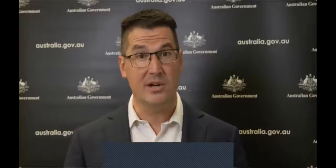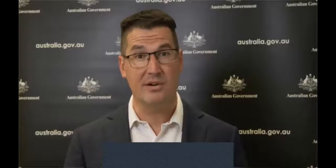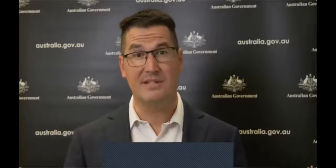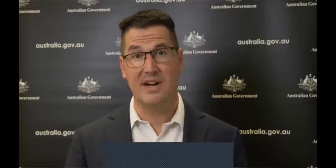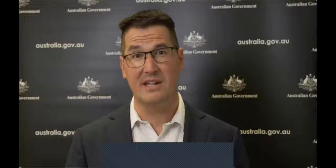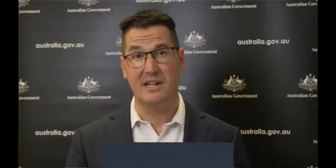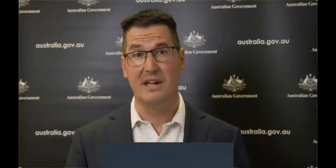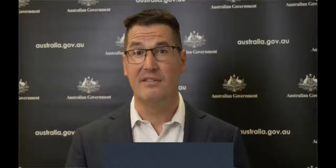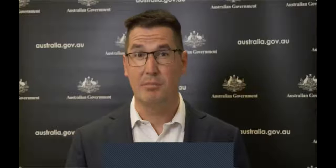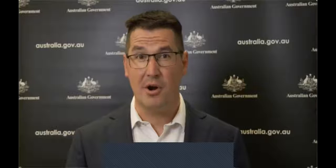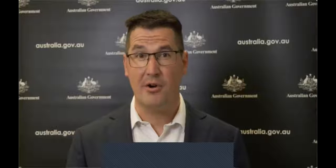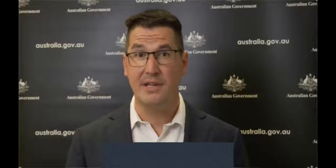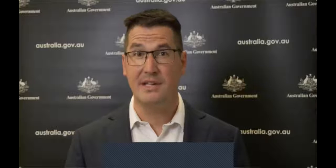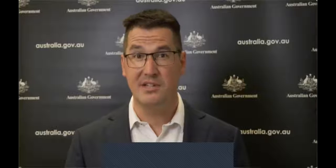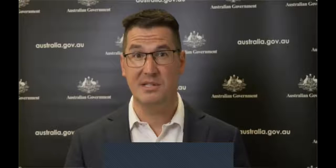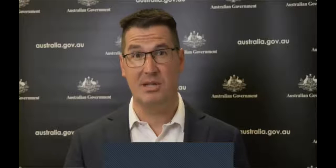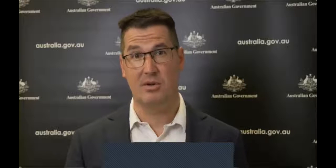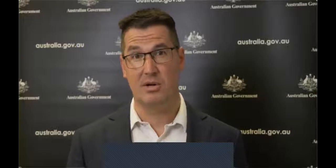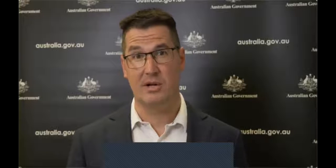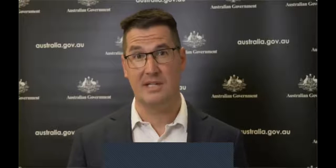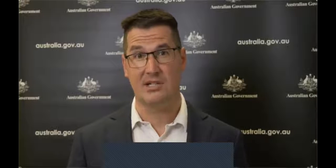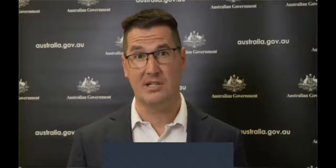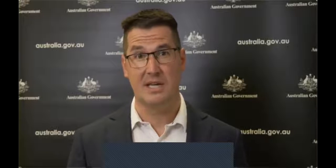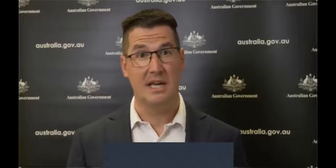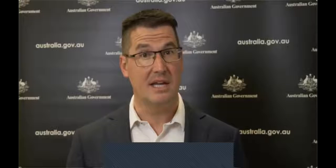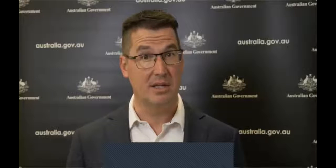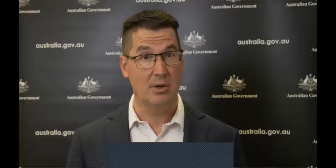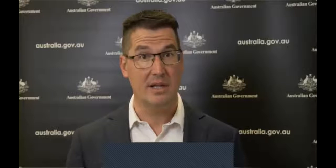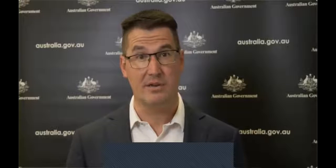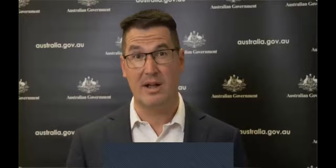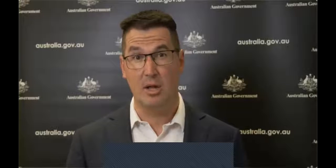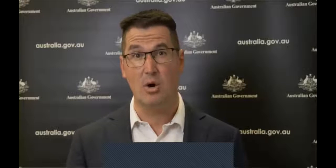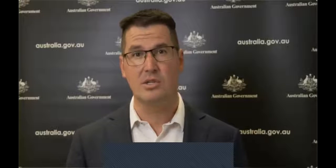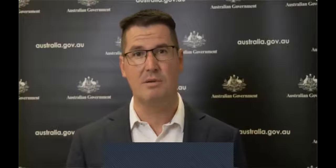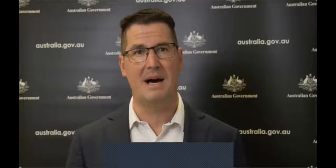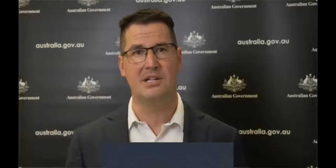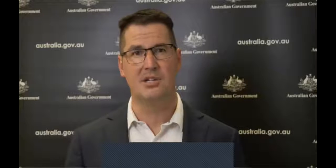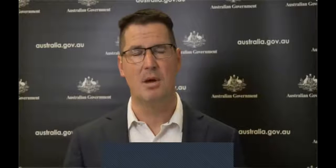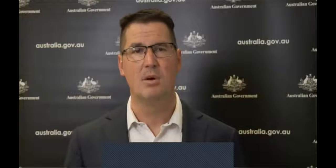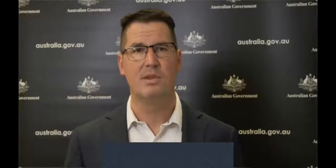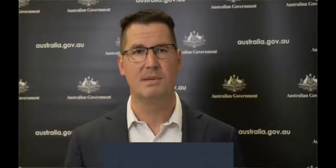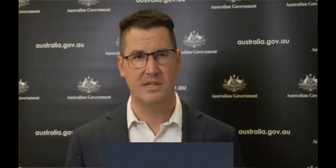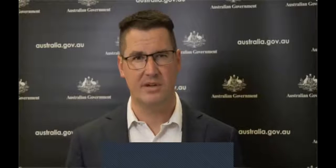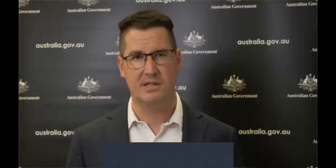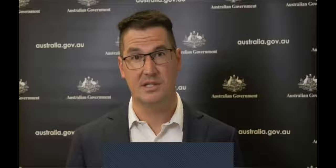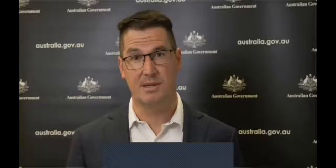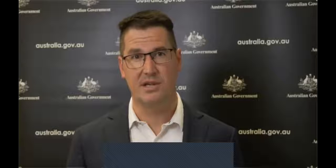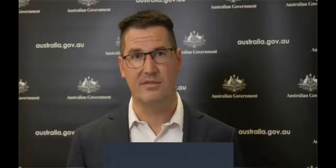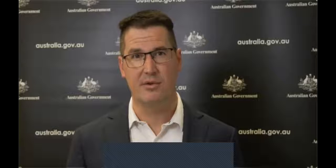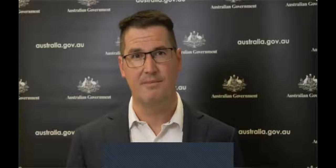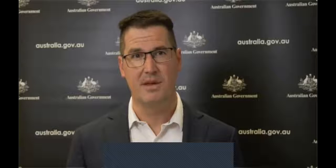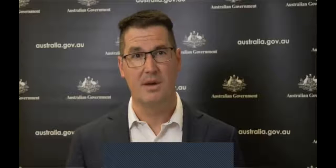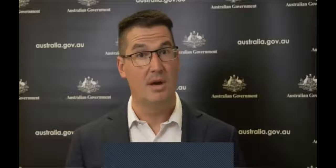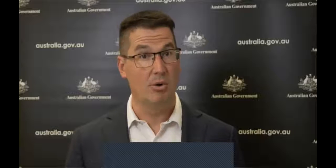And we'll increase funding for priorities of disability organisations, including through our long-term partnership with the Pacific